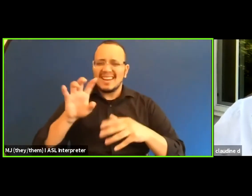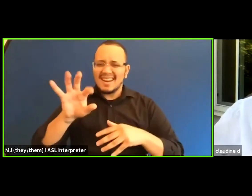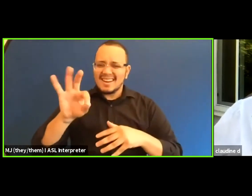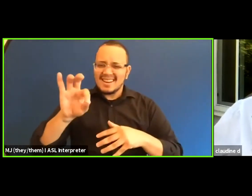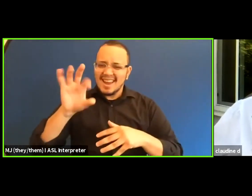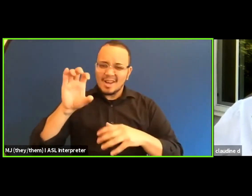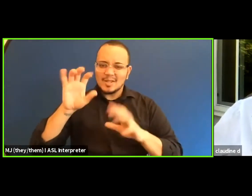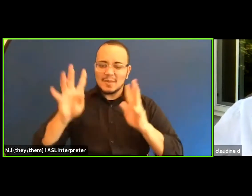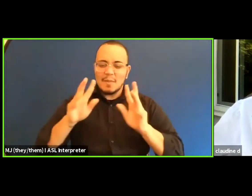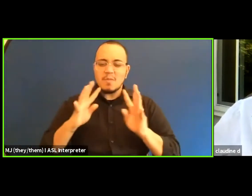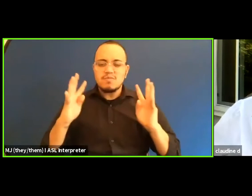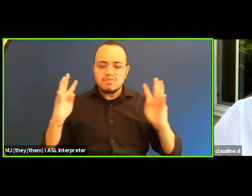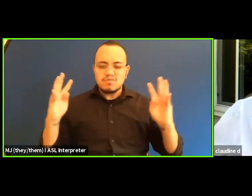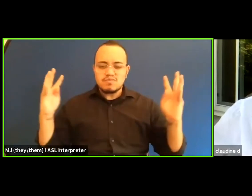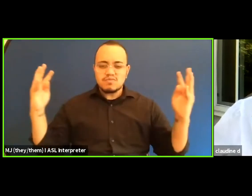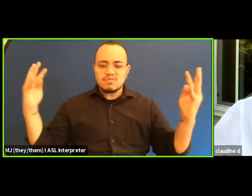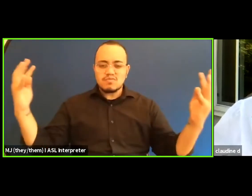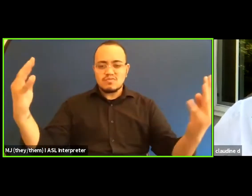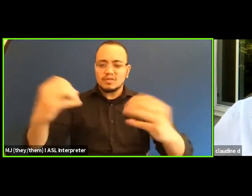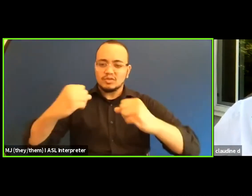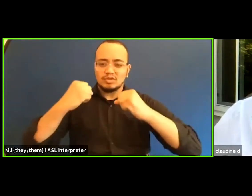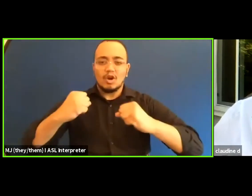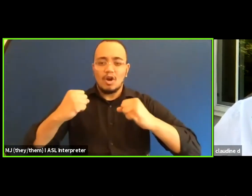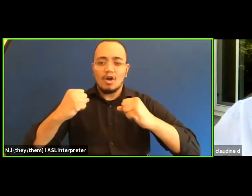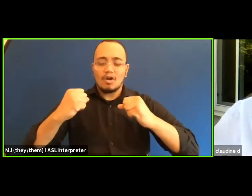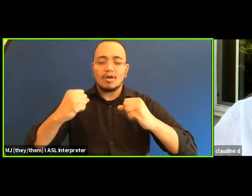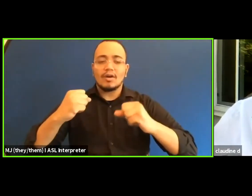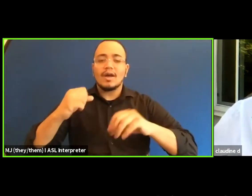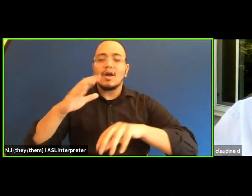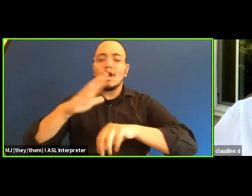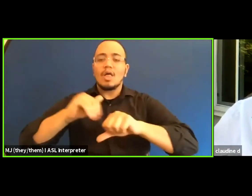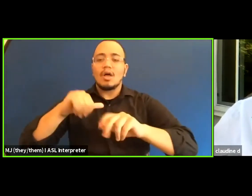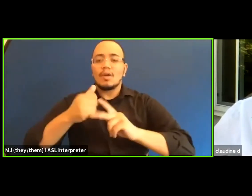here, but thousands strong who are not on the call.